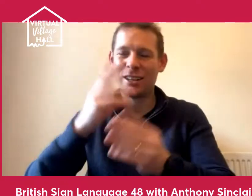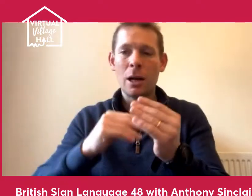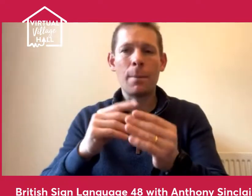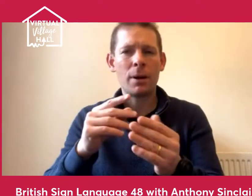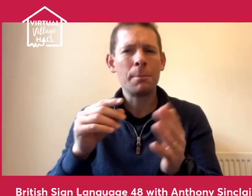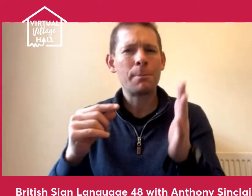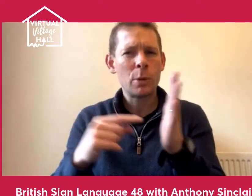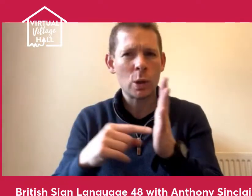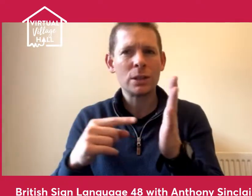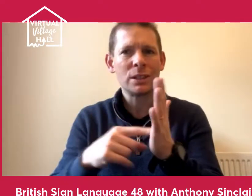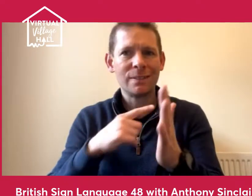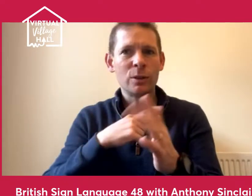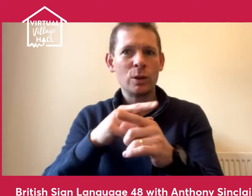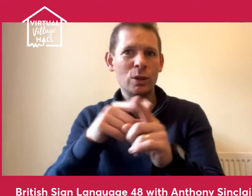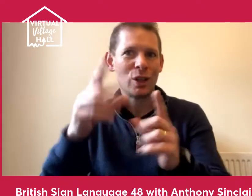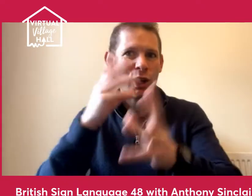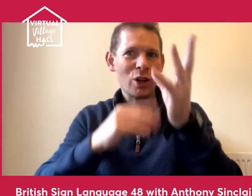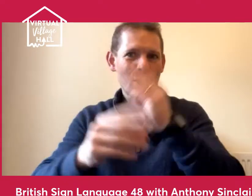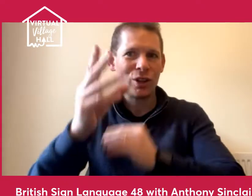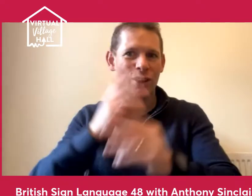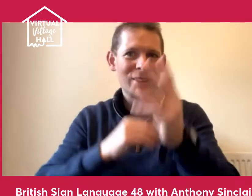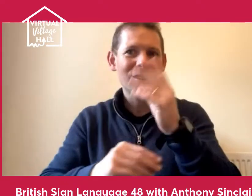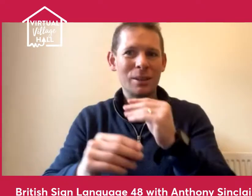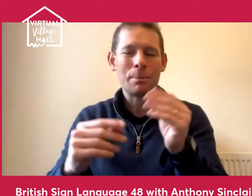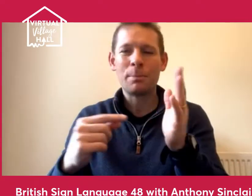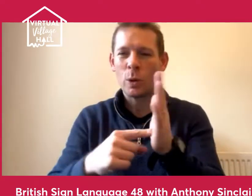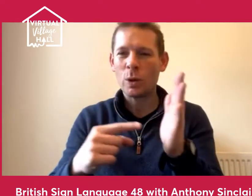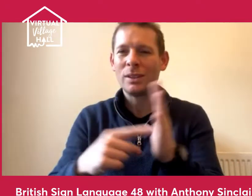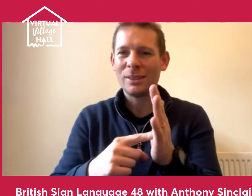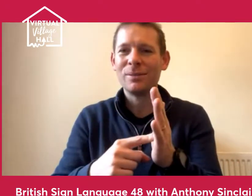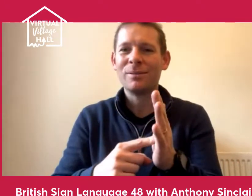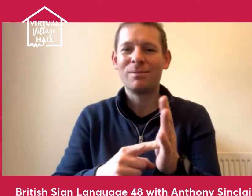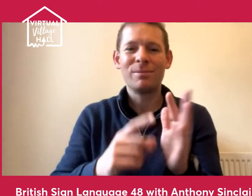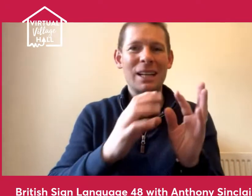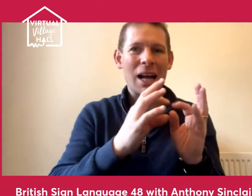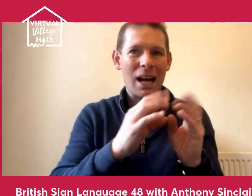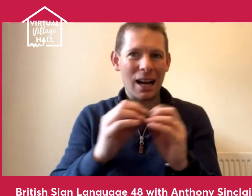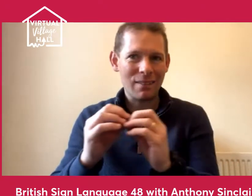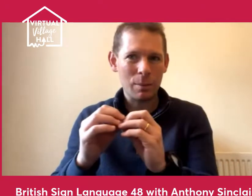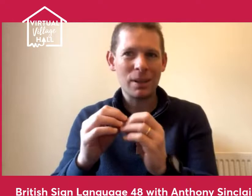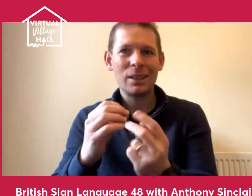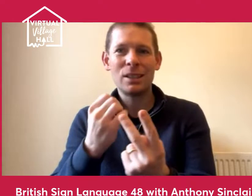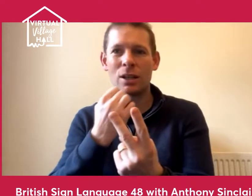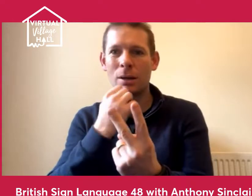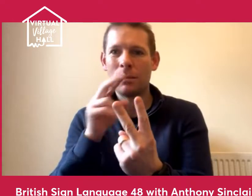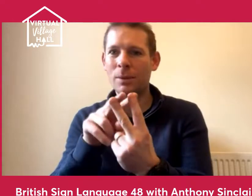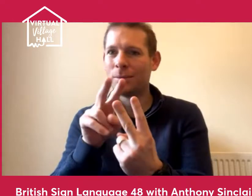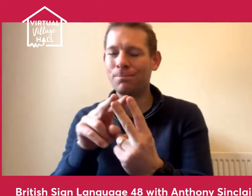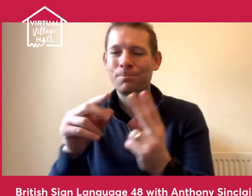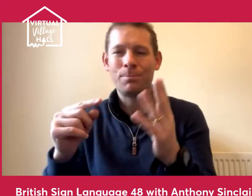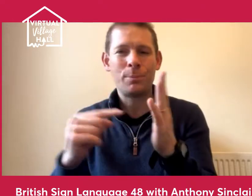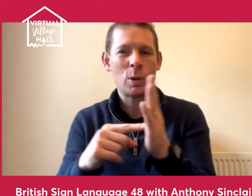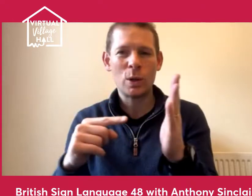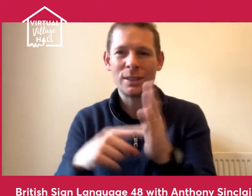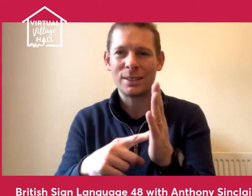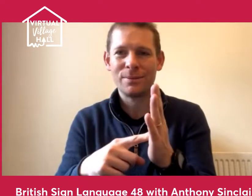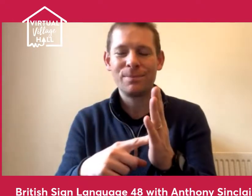very enjoyable subject, but it's a very important subject for you to learn in sign language to get to grasp with the alphabet and the numbers.